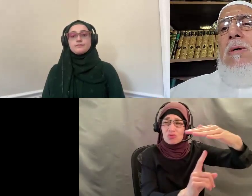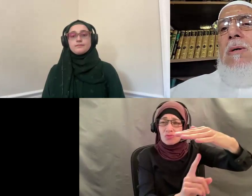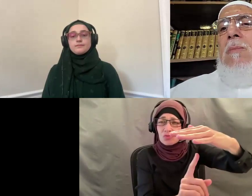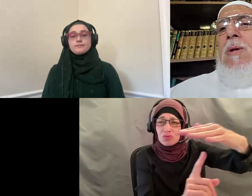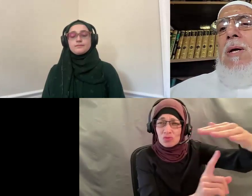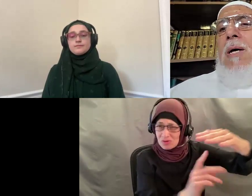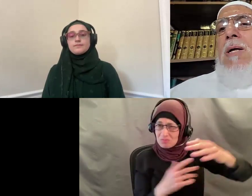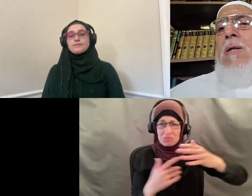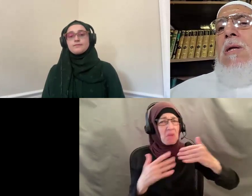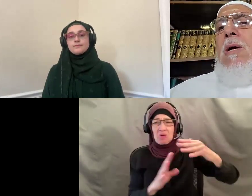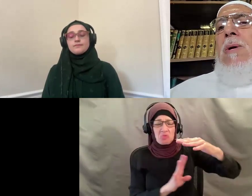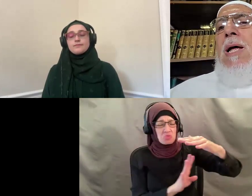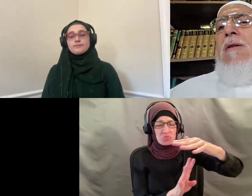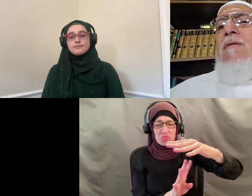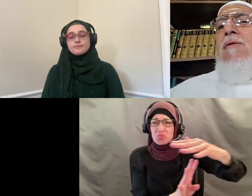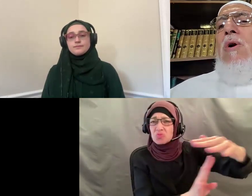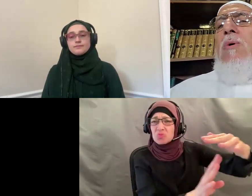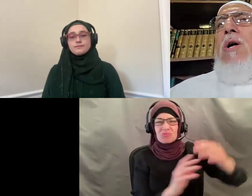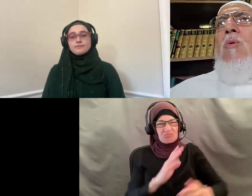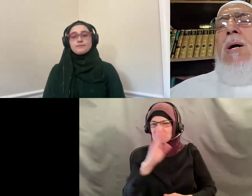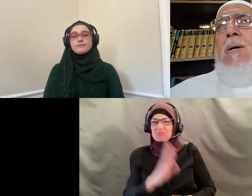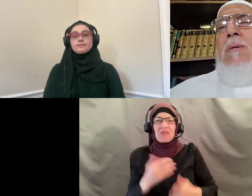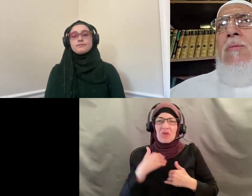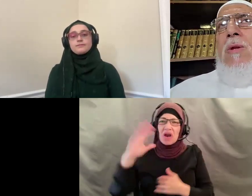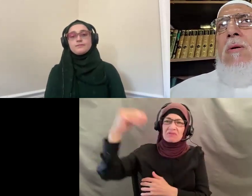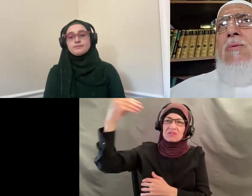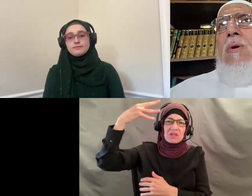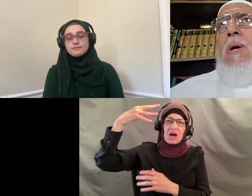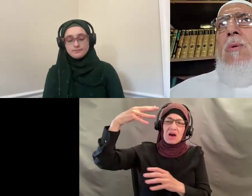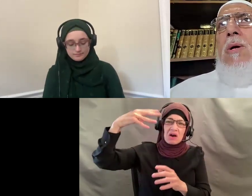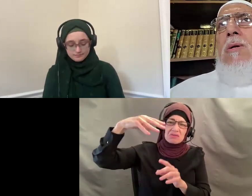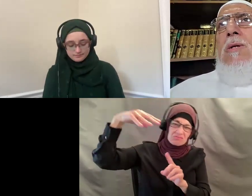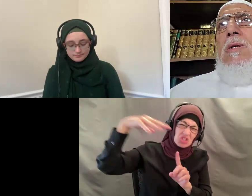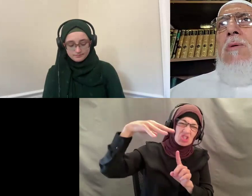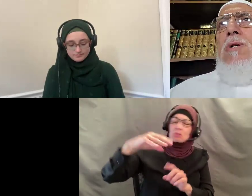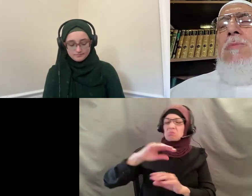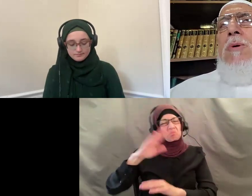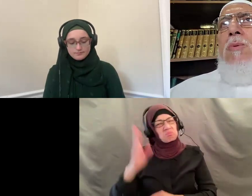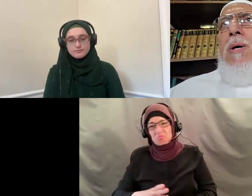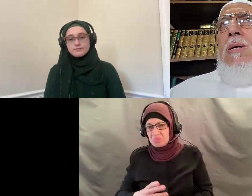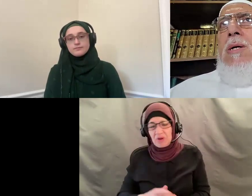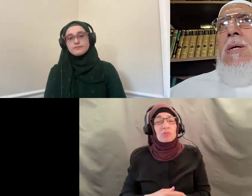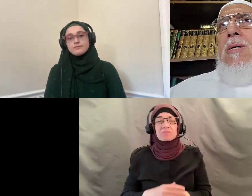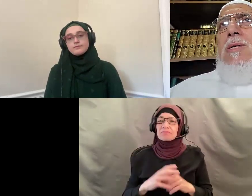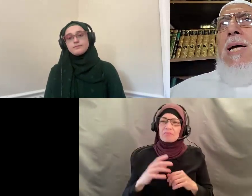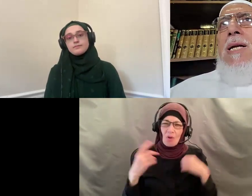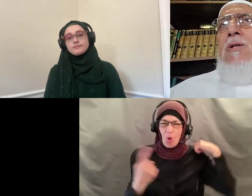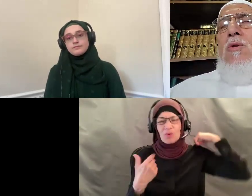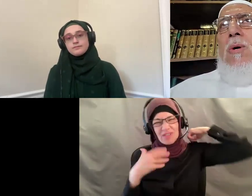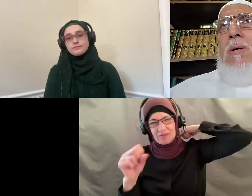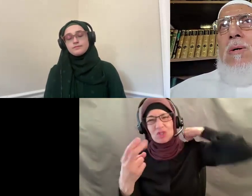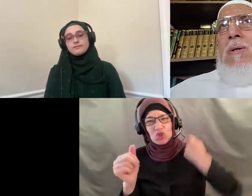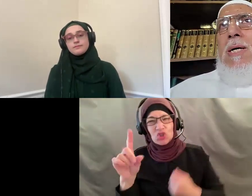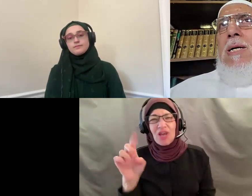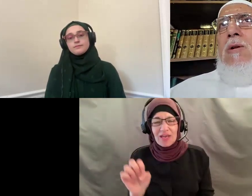summer. And they will have flowing water. Flowing water distinguishes between